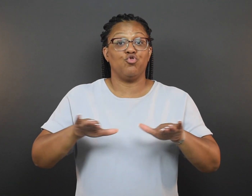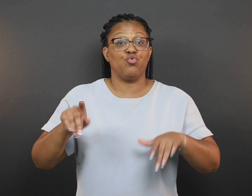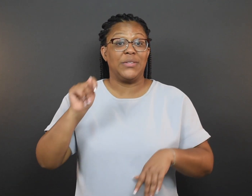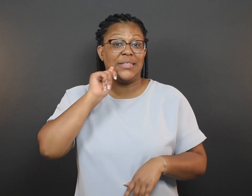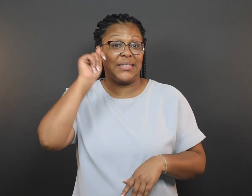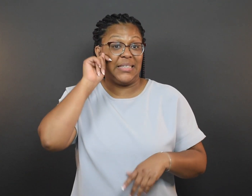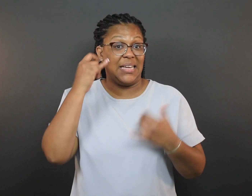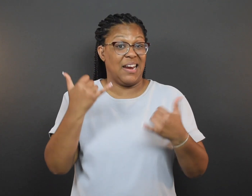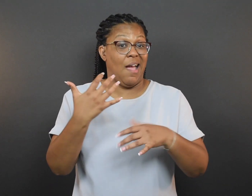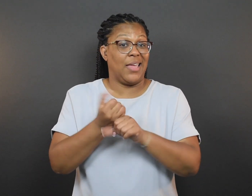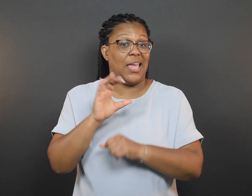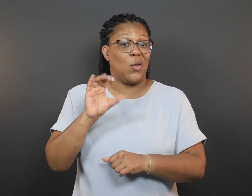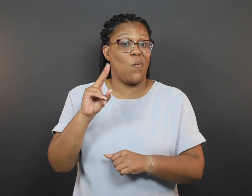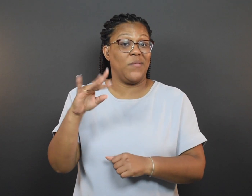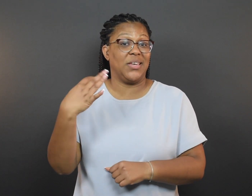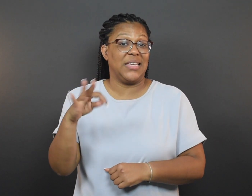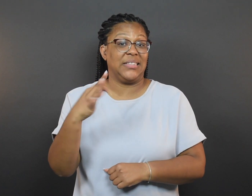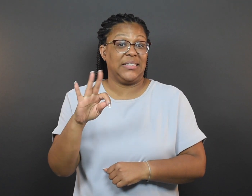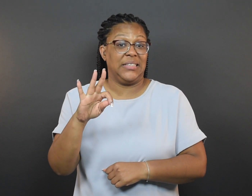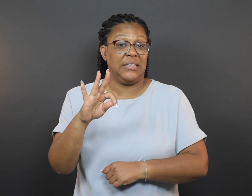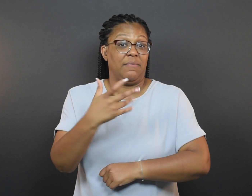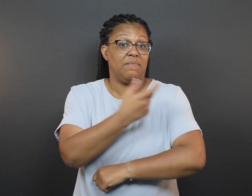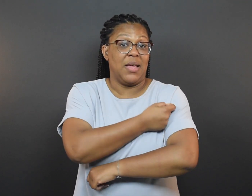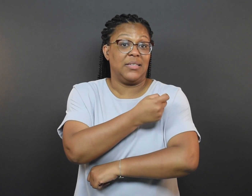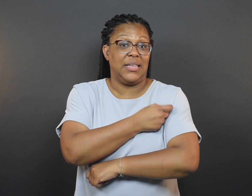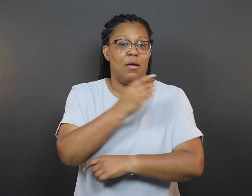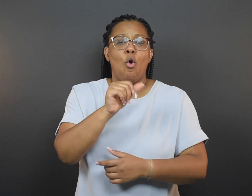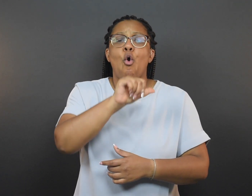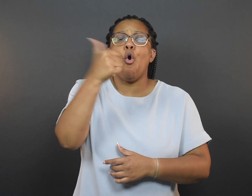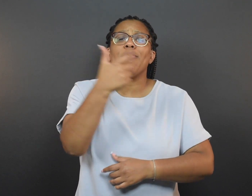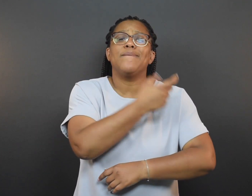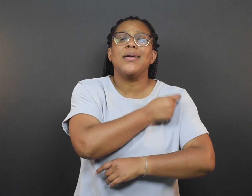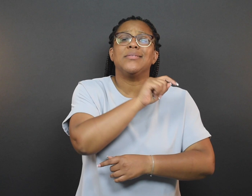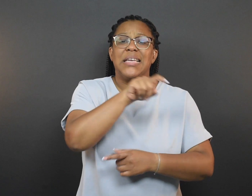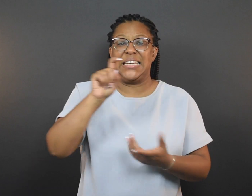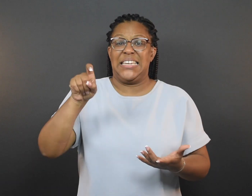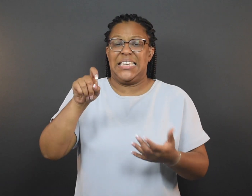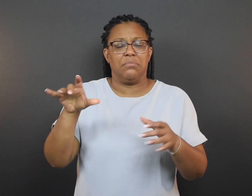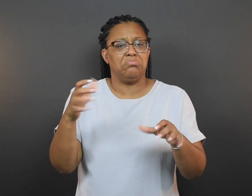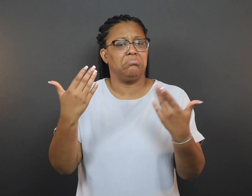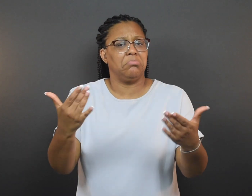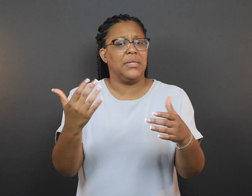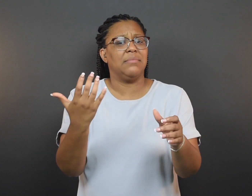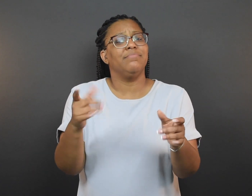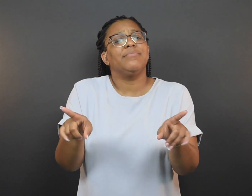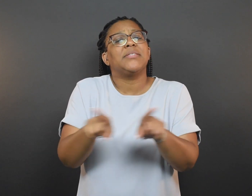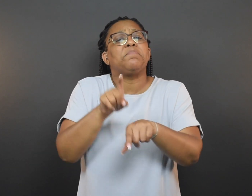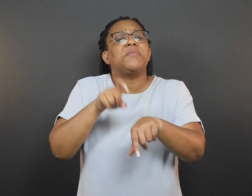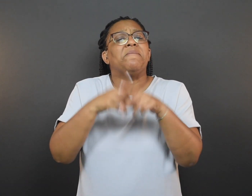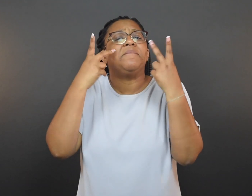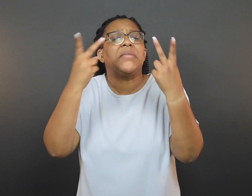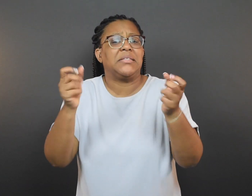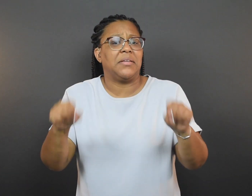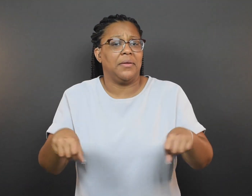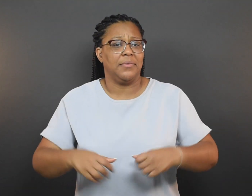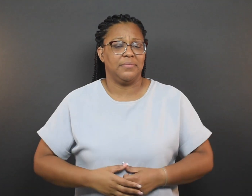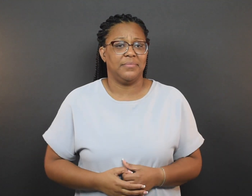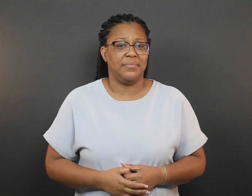Children and teens can get COVID-19 vaccine and other vaccines they need at the same visit.